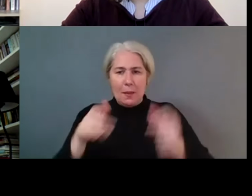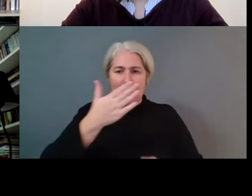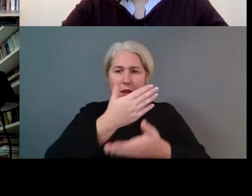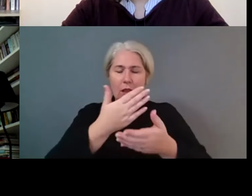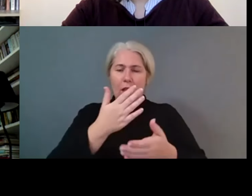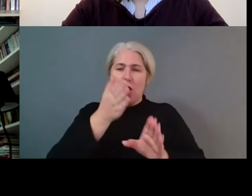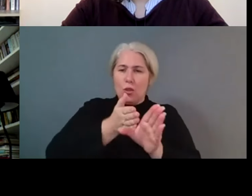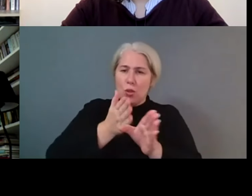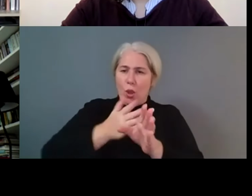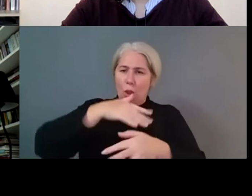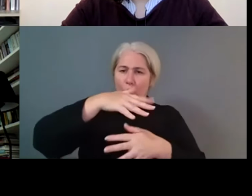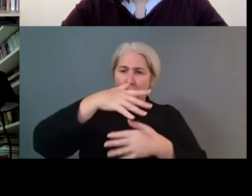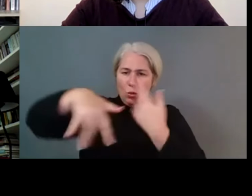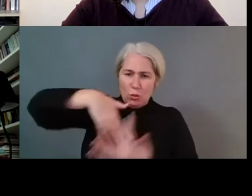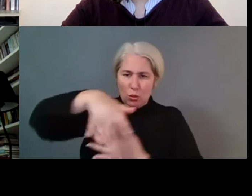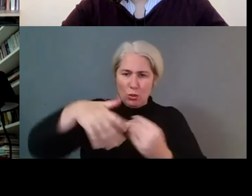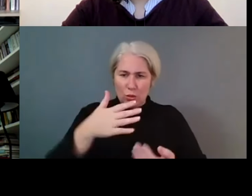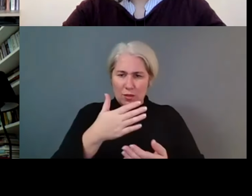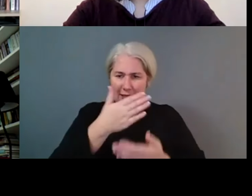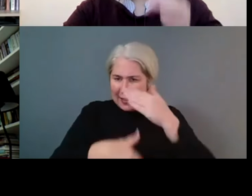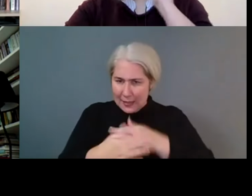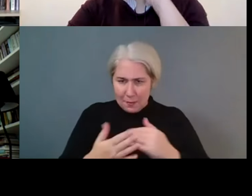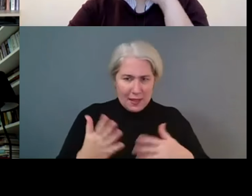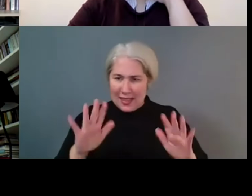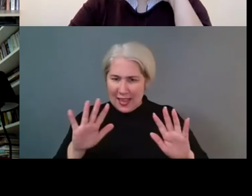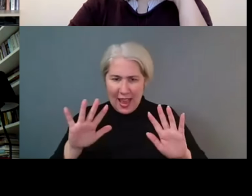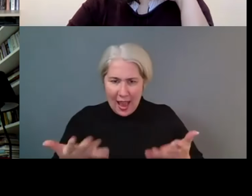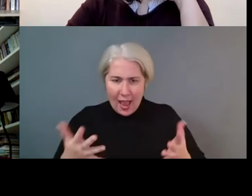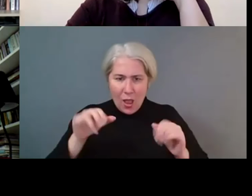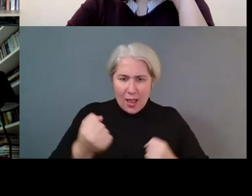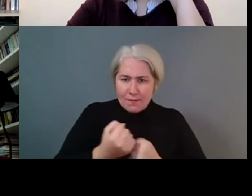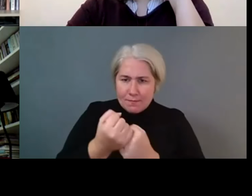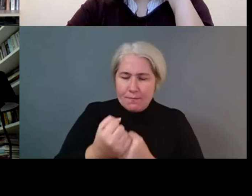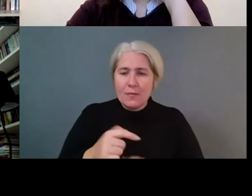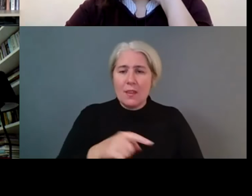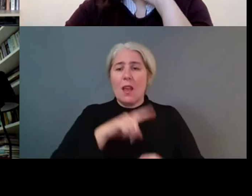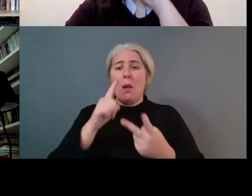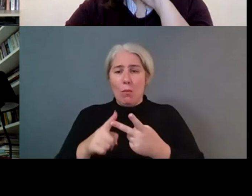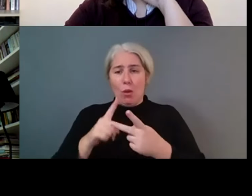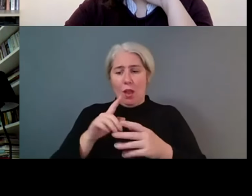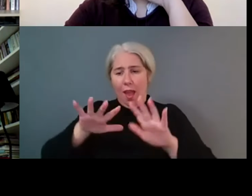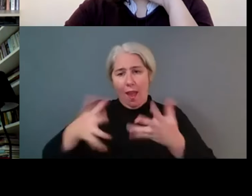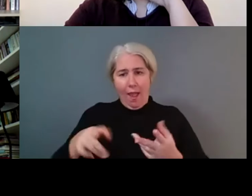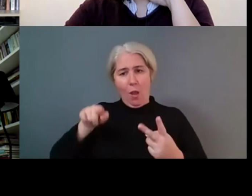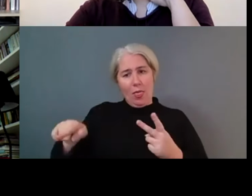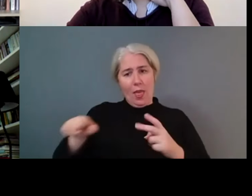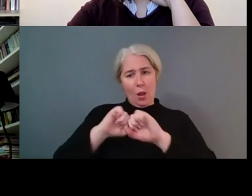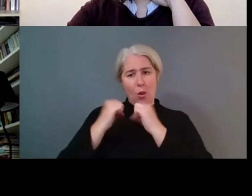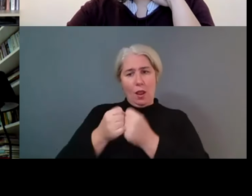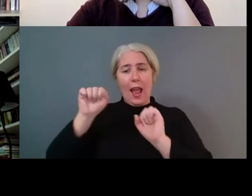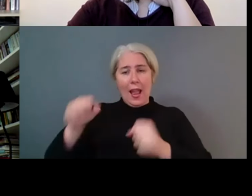And second is how they can support the CRPD implementation in Sierra